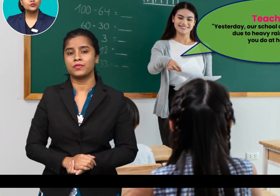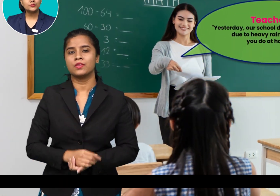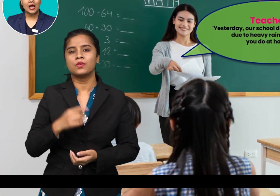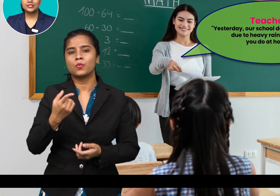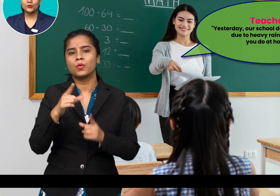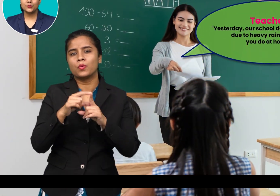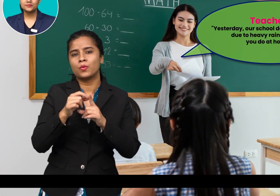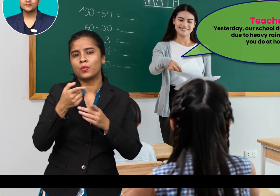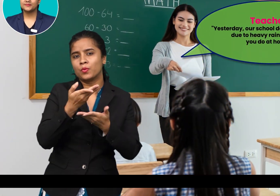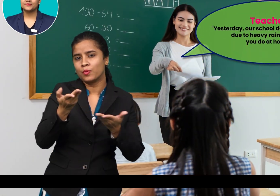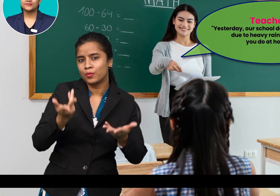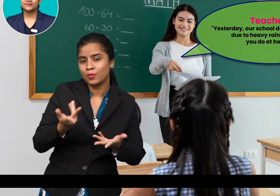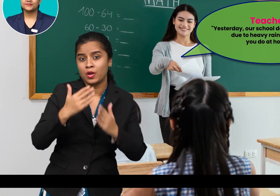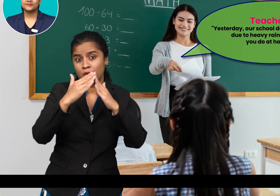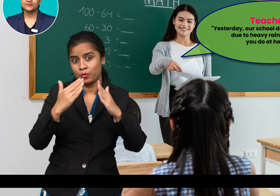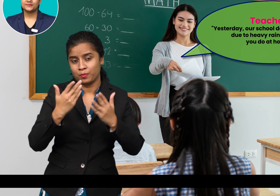What do you do at home?